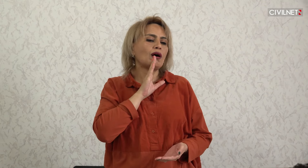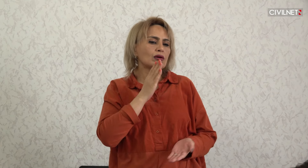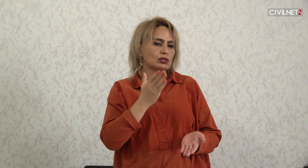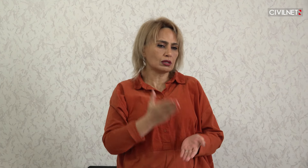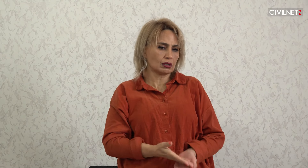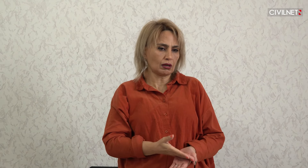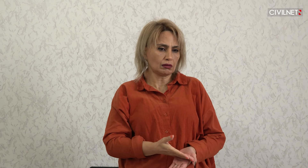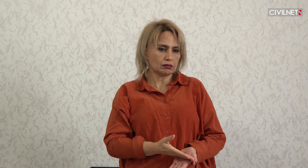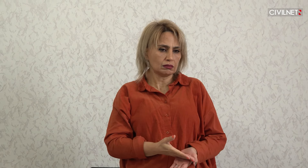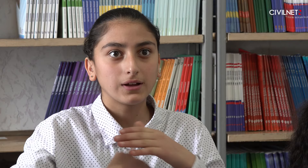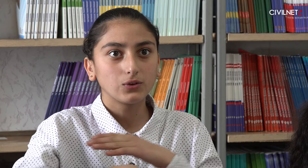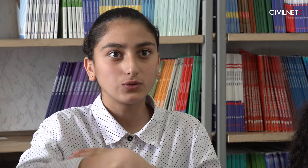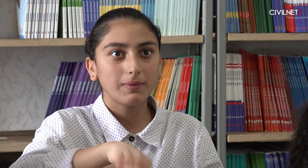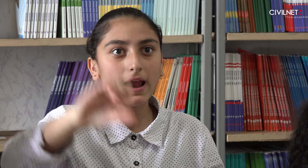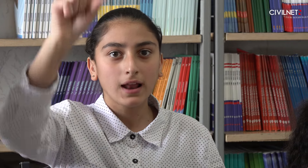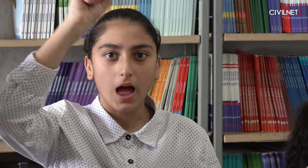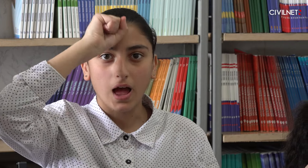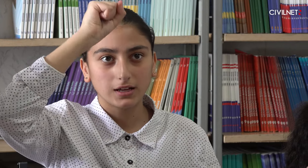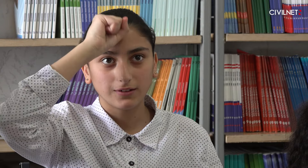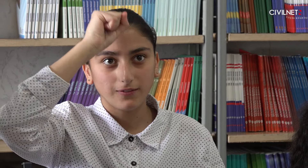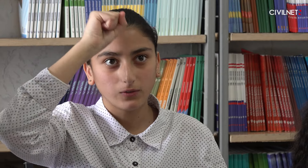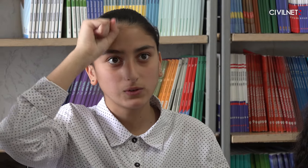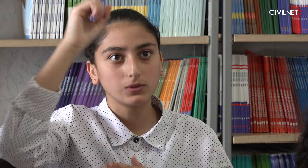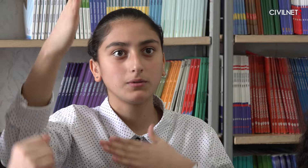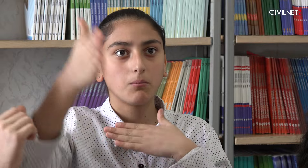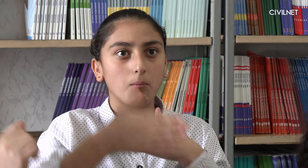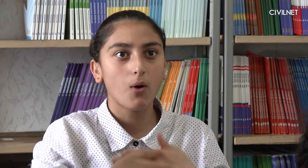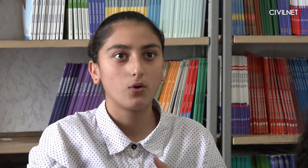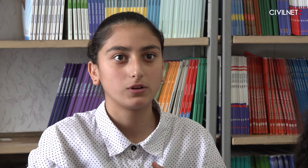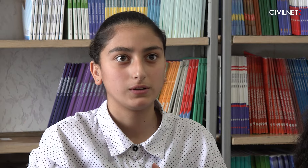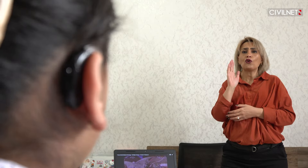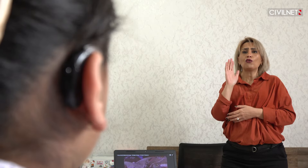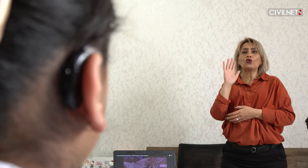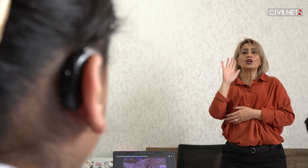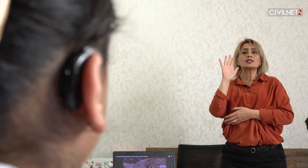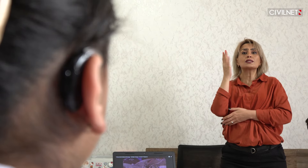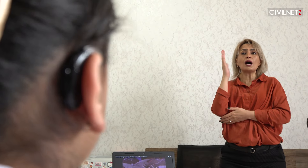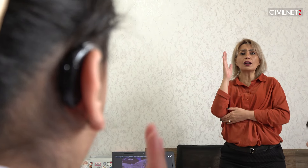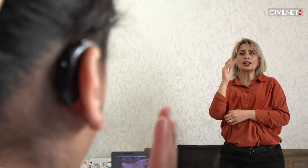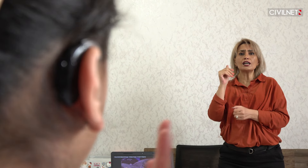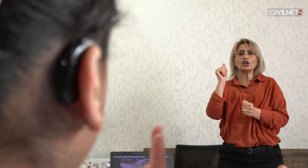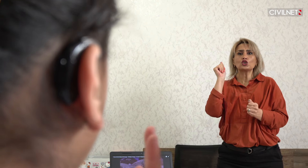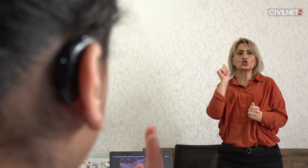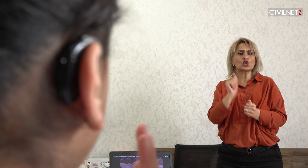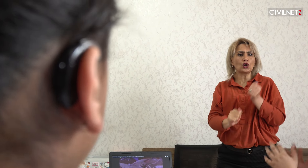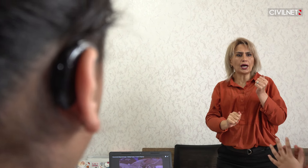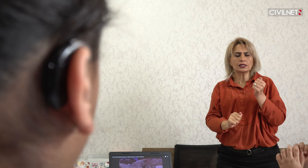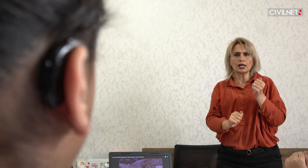Sometimes, students turn to this school after facing challenges in public school. In Armenia, inclusive education has been in place for